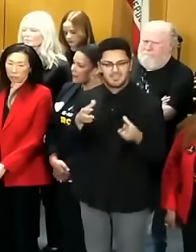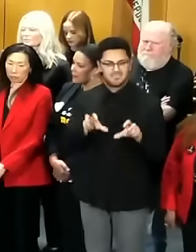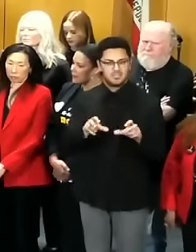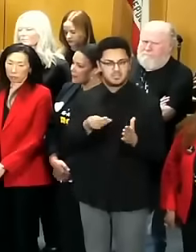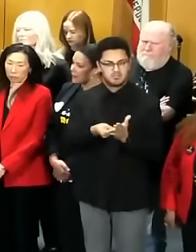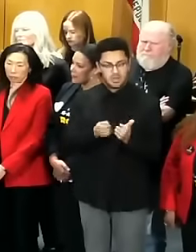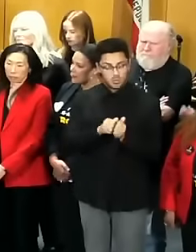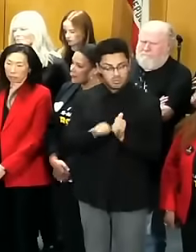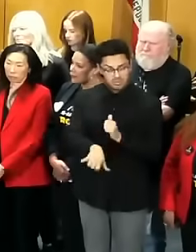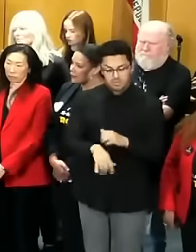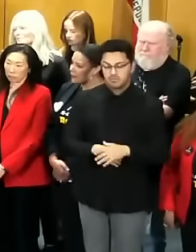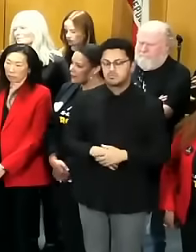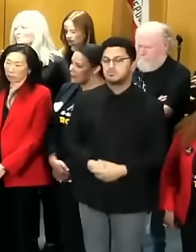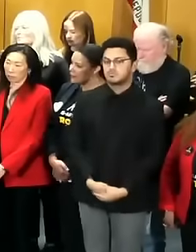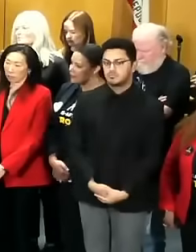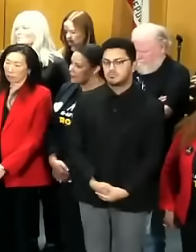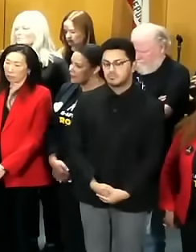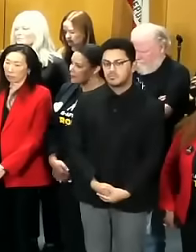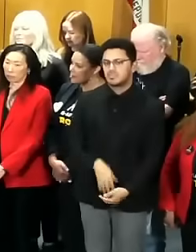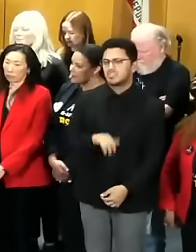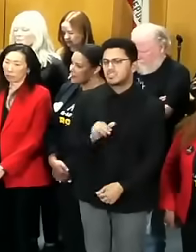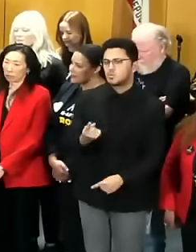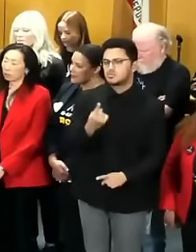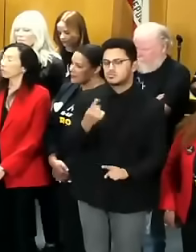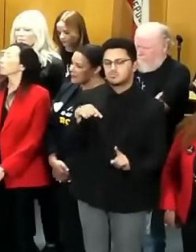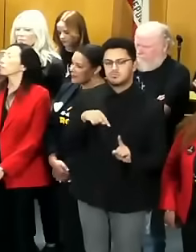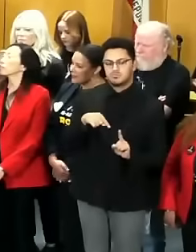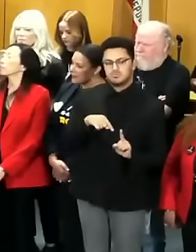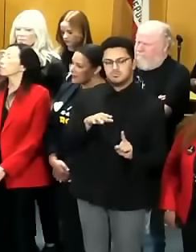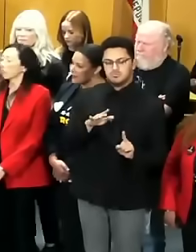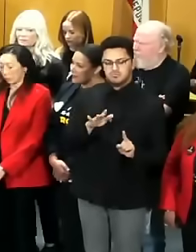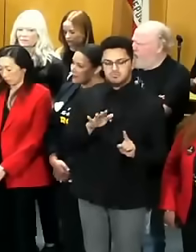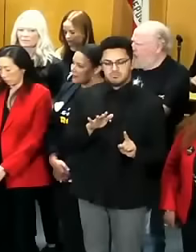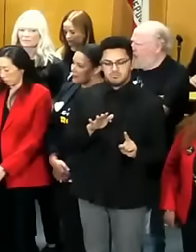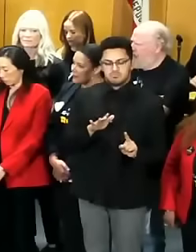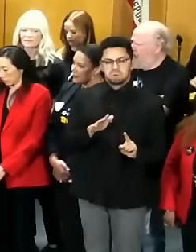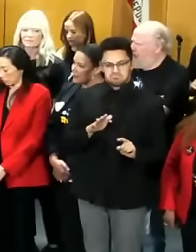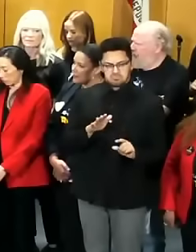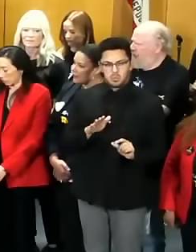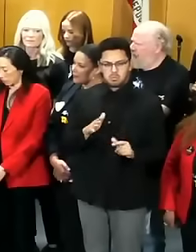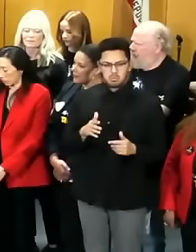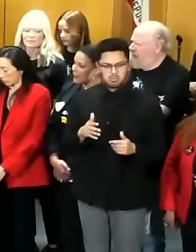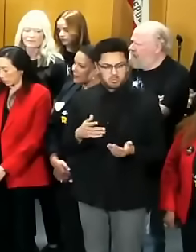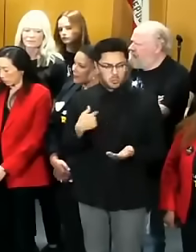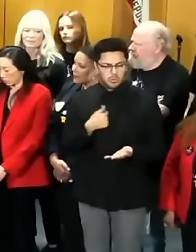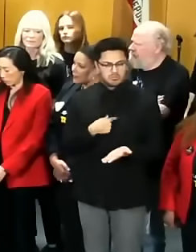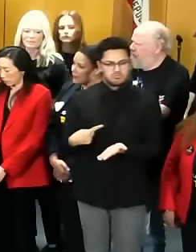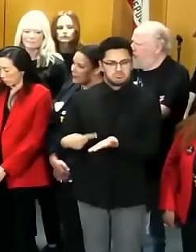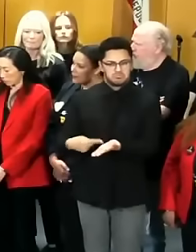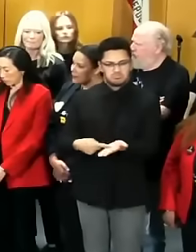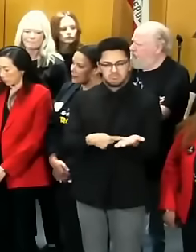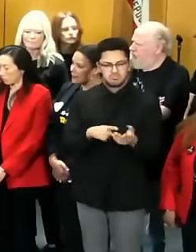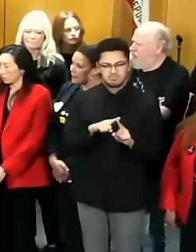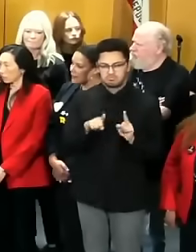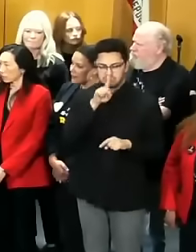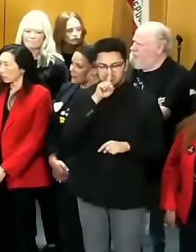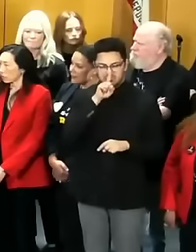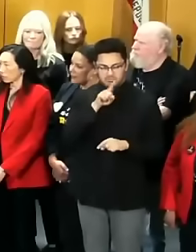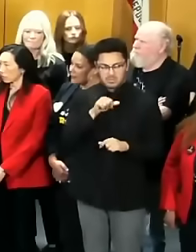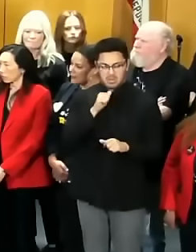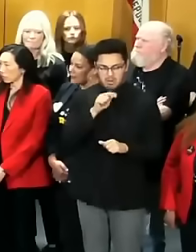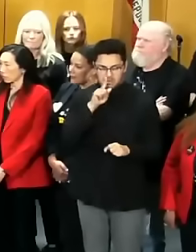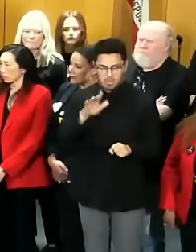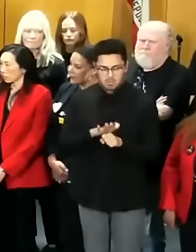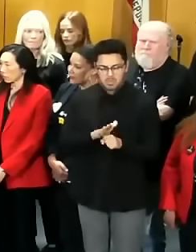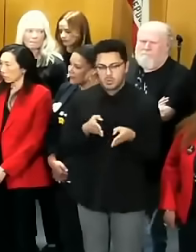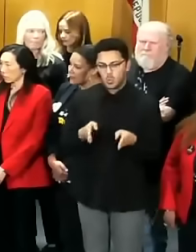it. And so that was something that it was on the table, but in a non-committed sort of